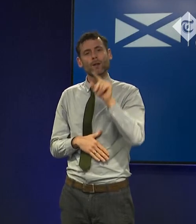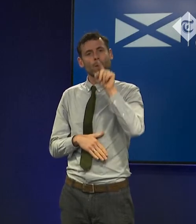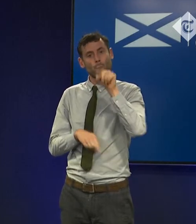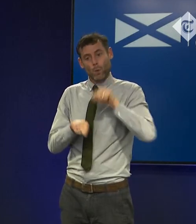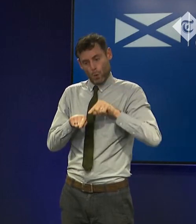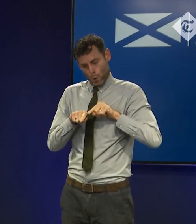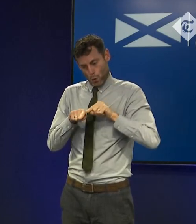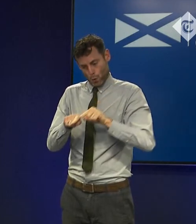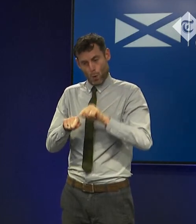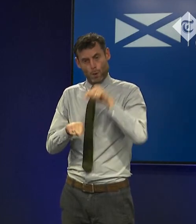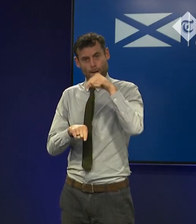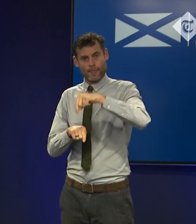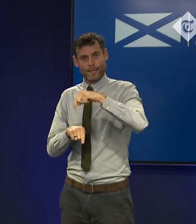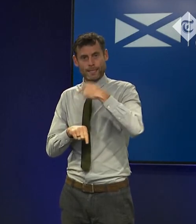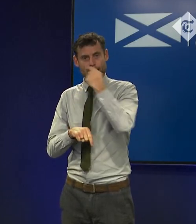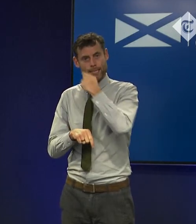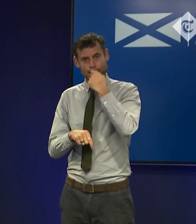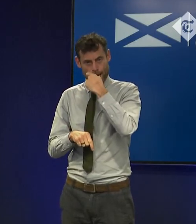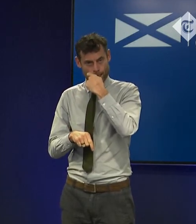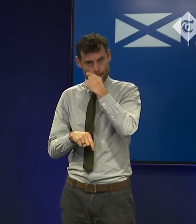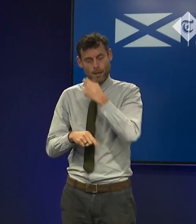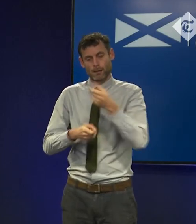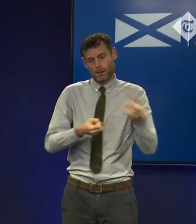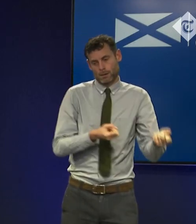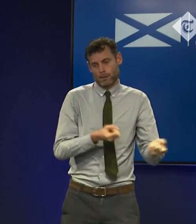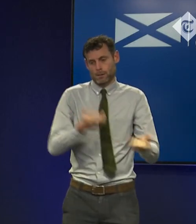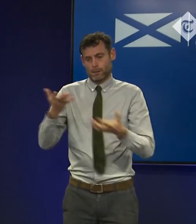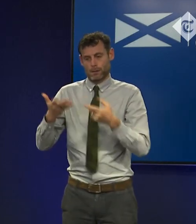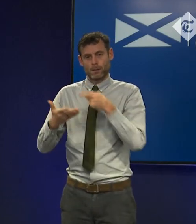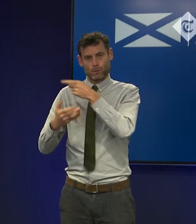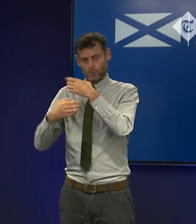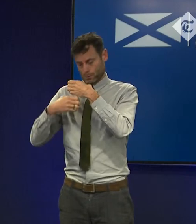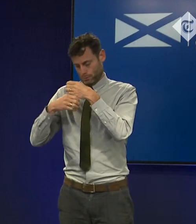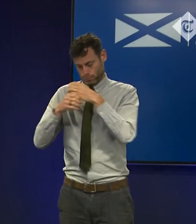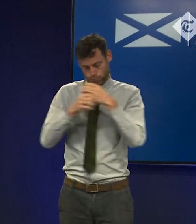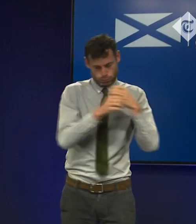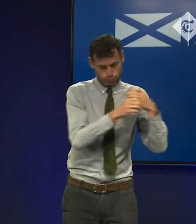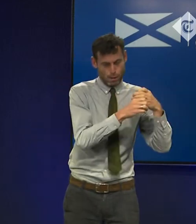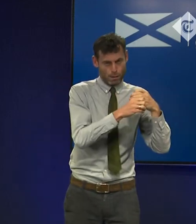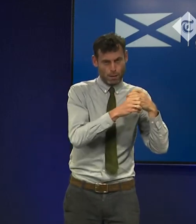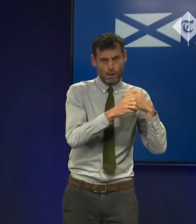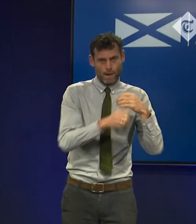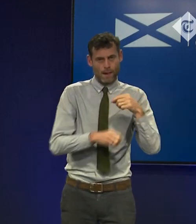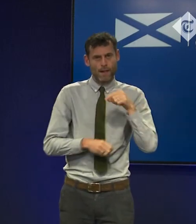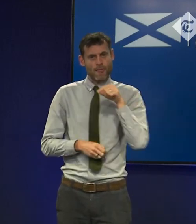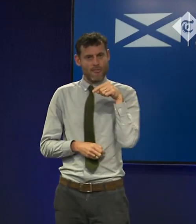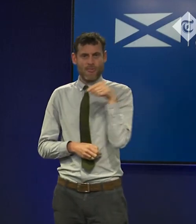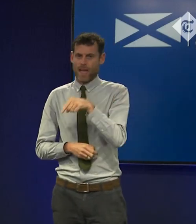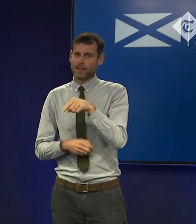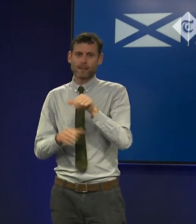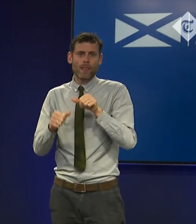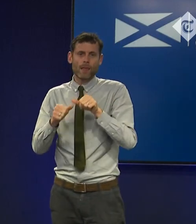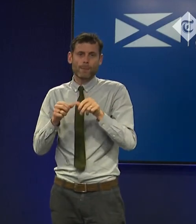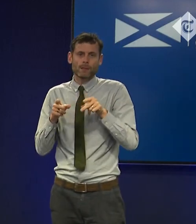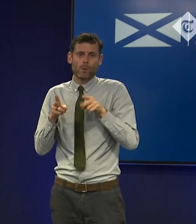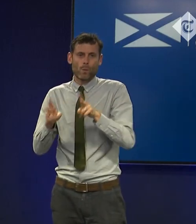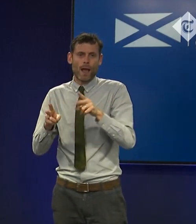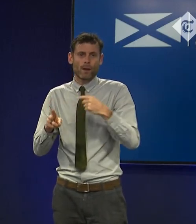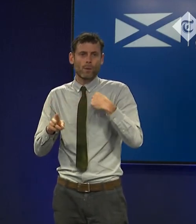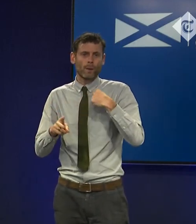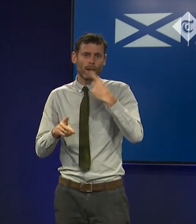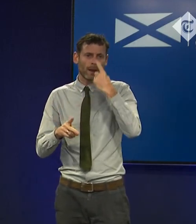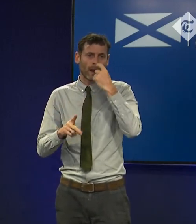and also prioritise any of those samples for onward genomic sequencing. It's the best method that we have of being able to